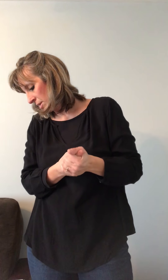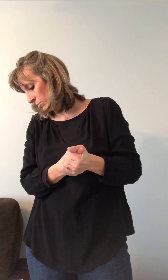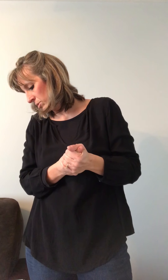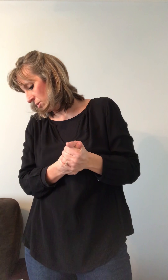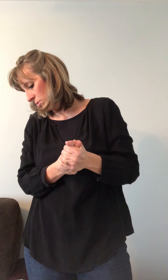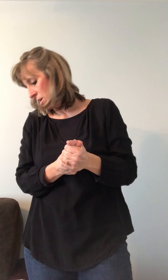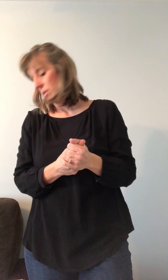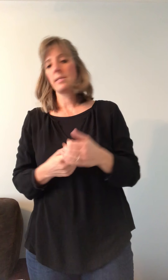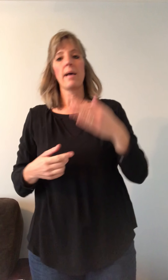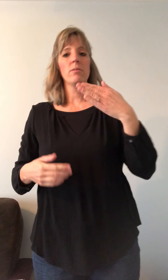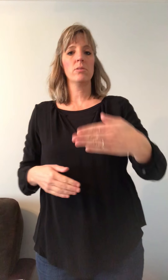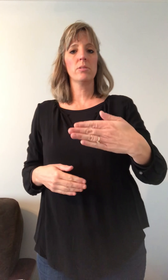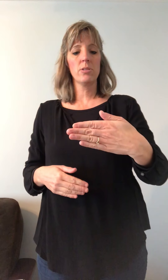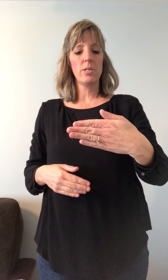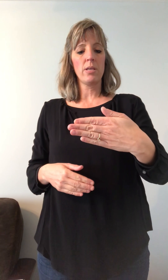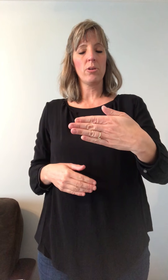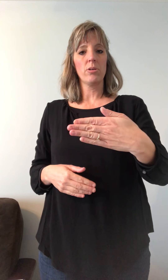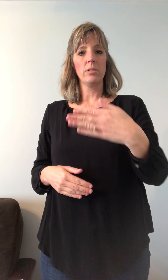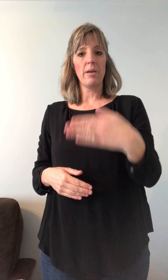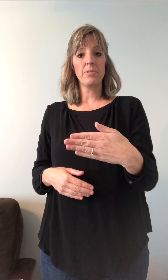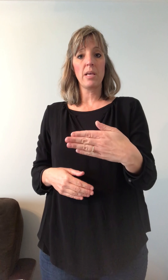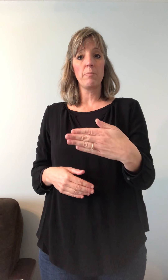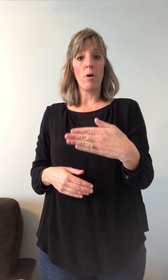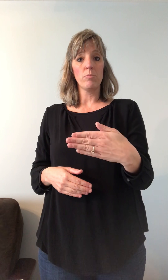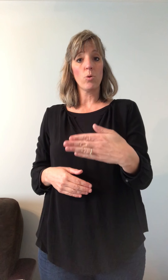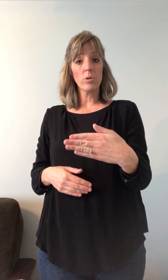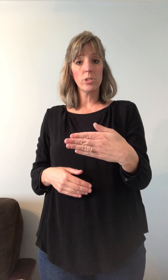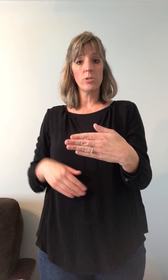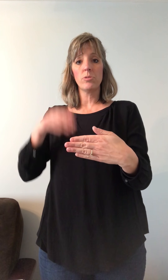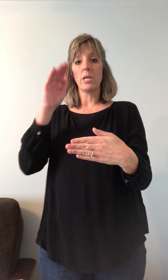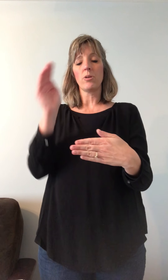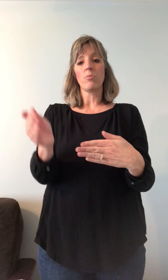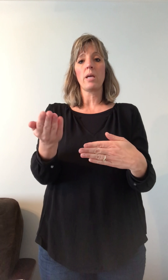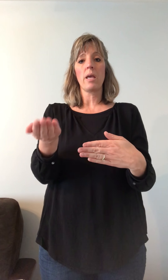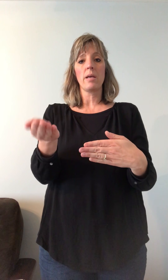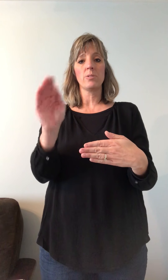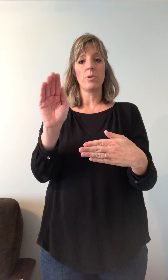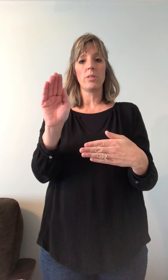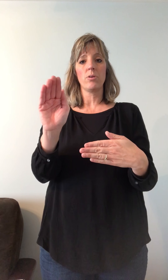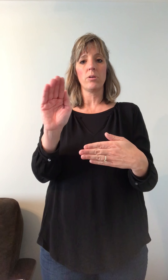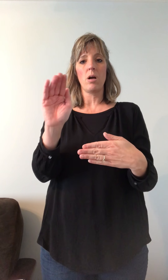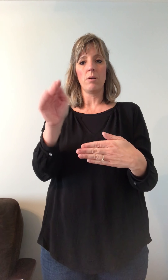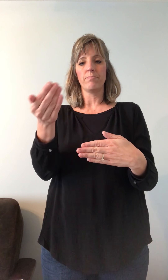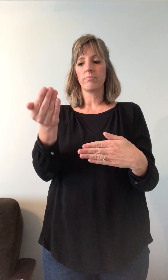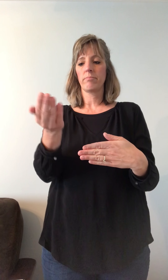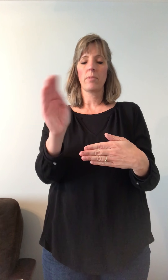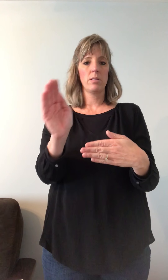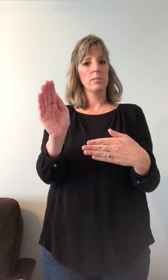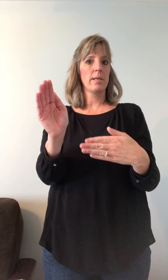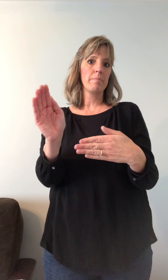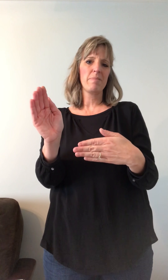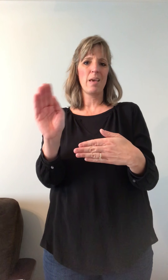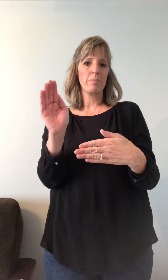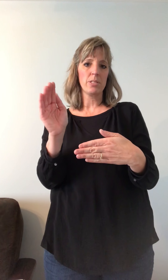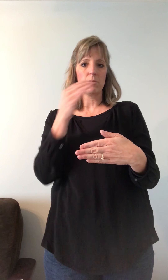will know. Saddle, you take your left hand palm towards you, take your right hand with your same hand position